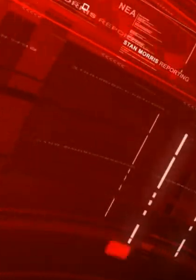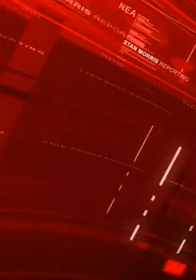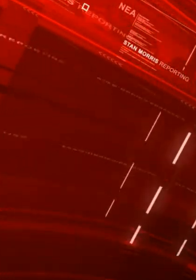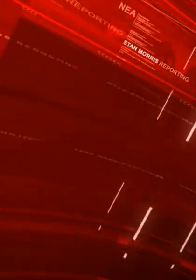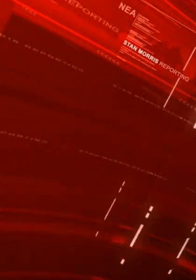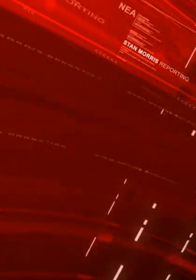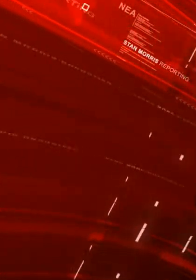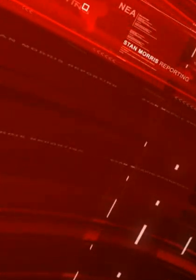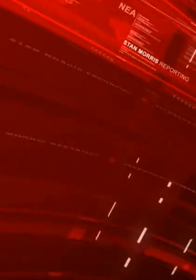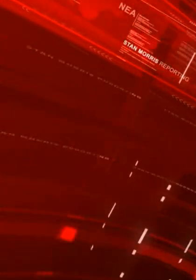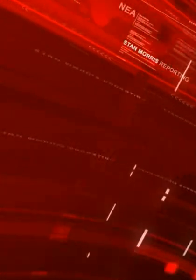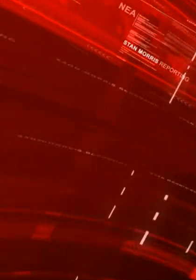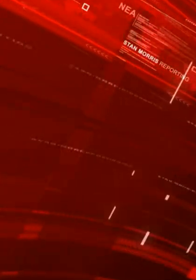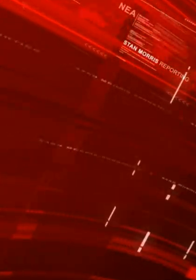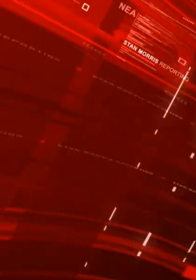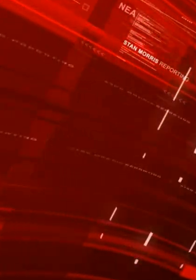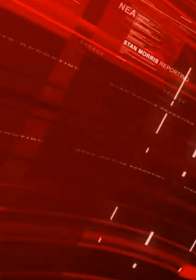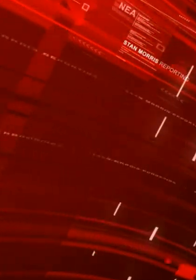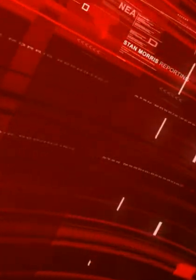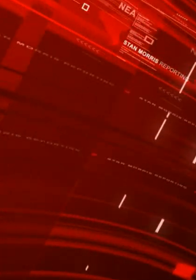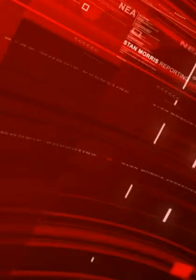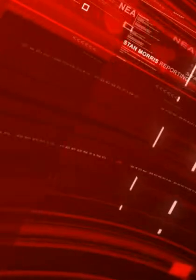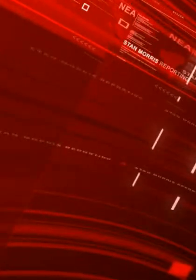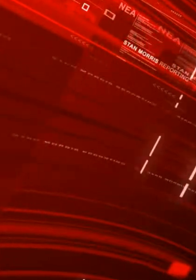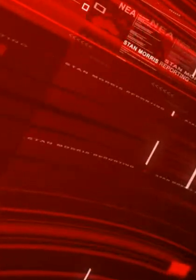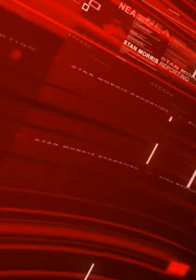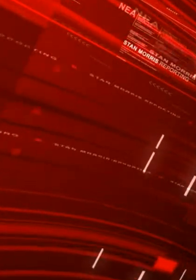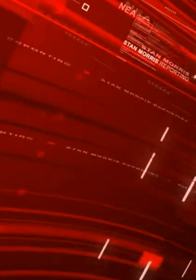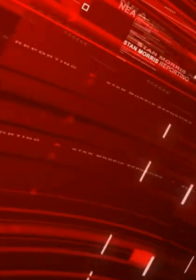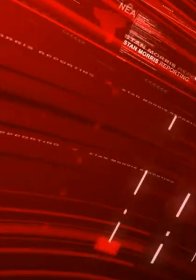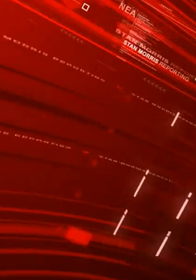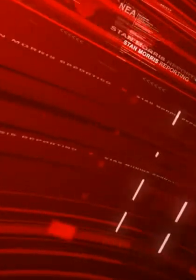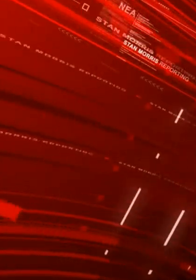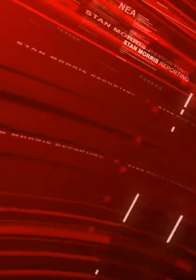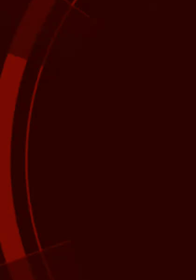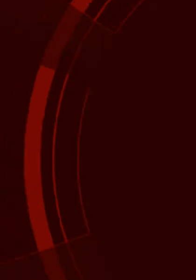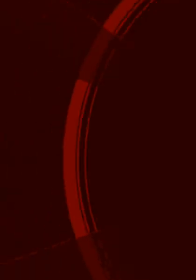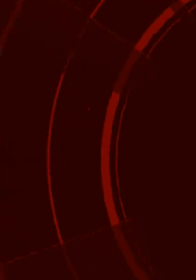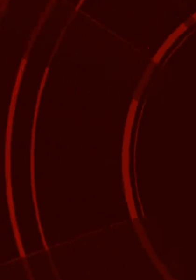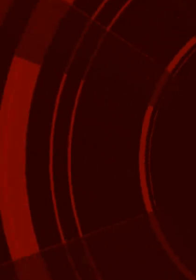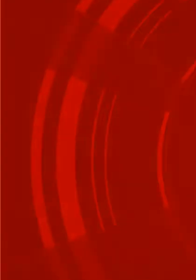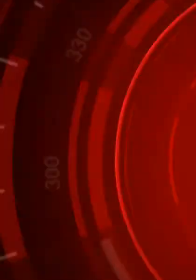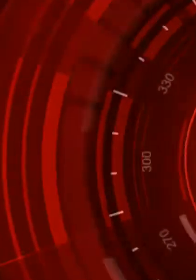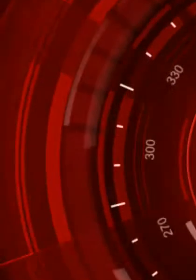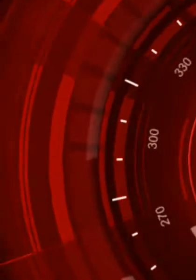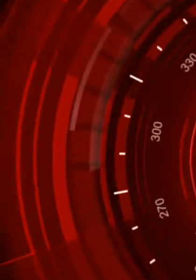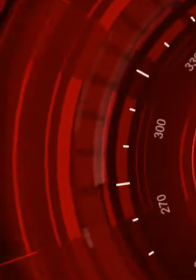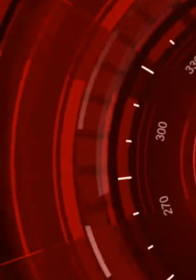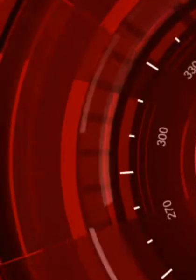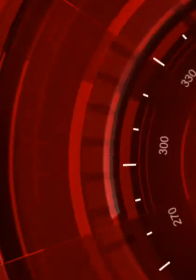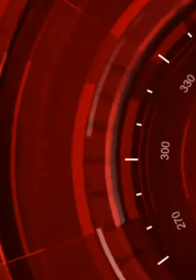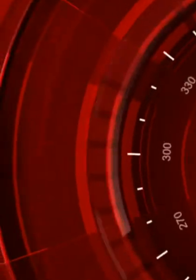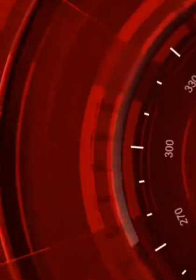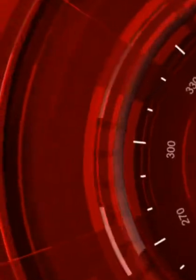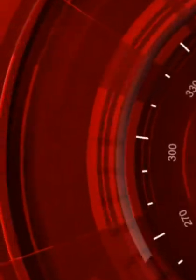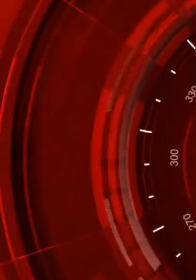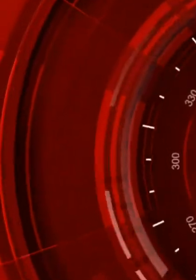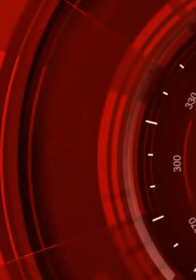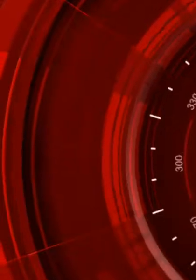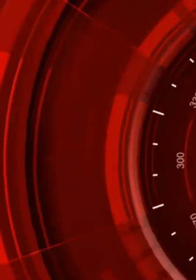stay safe, and wash your hands. I can promise you that's not going to be my tagline for the rest of my life.